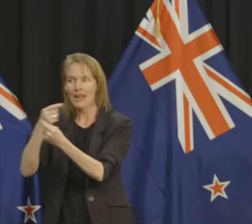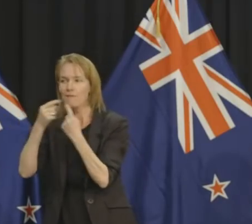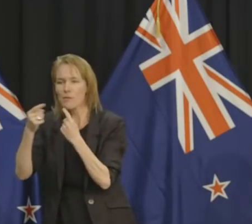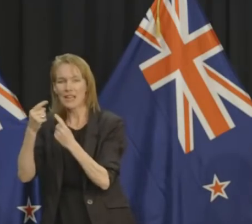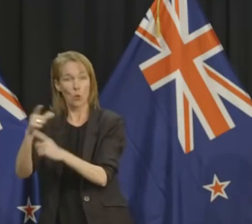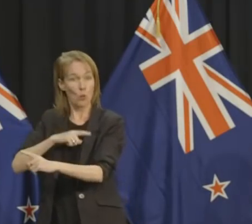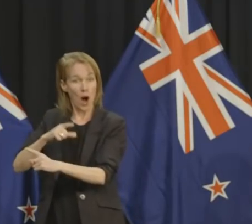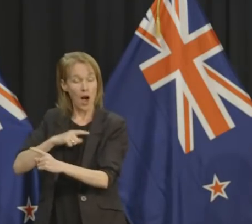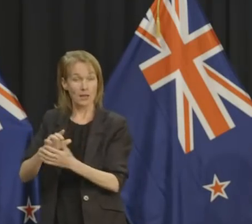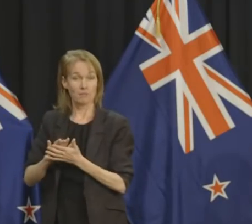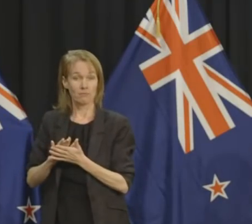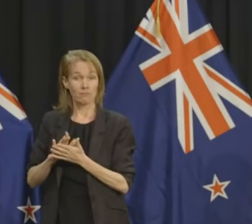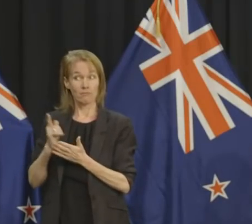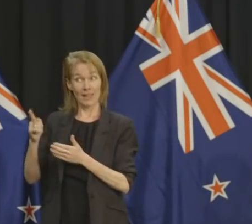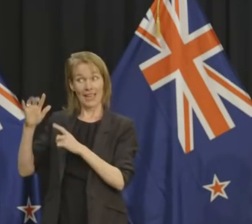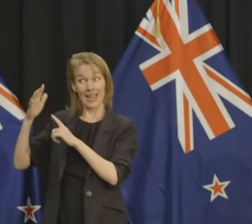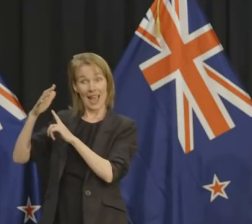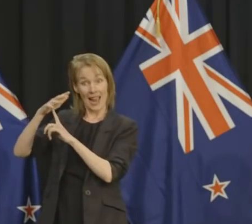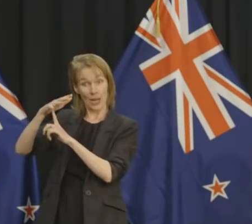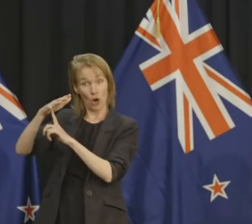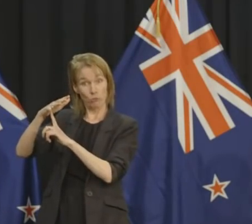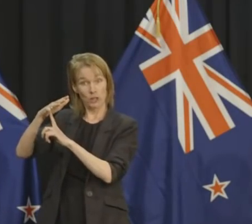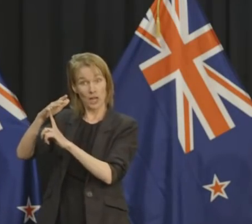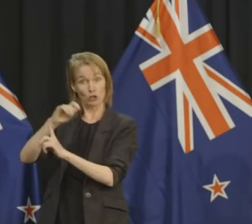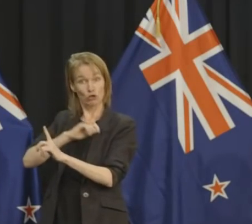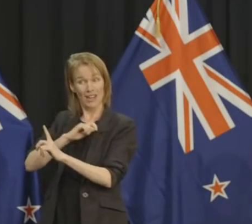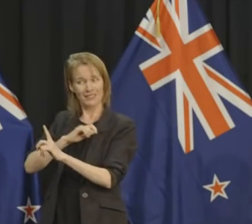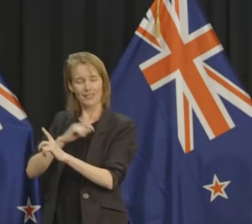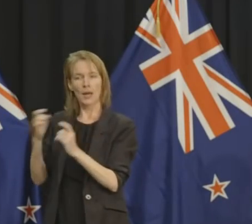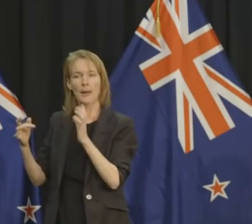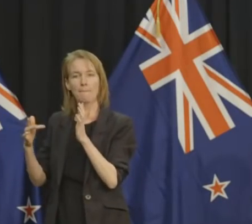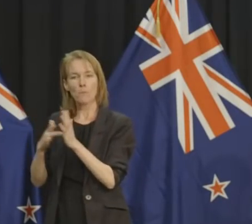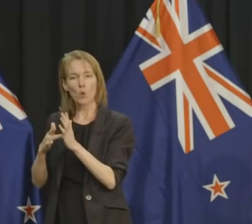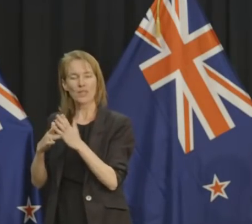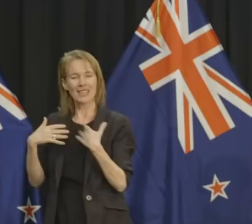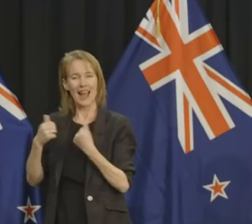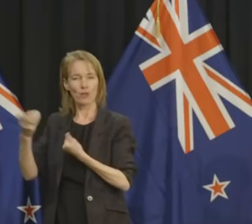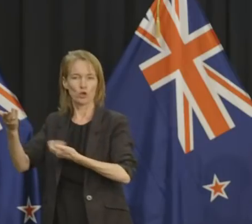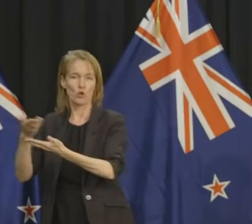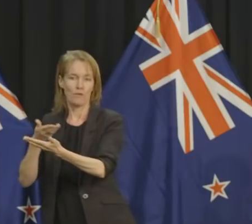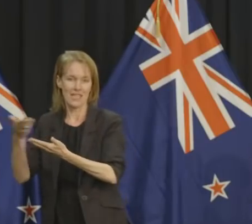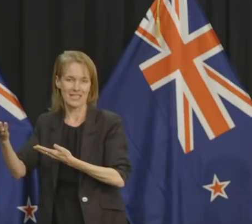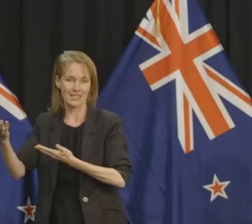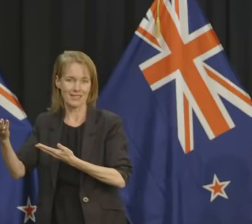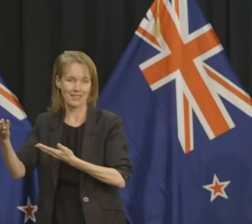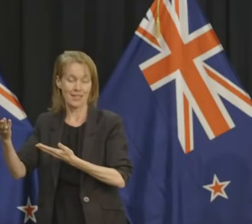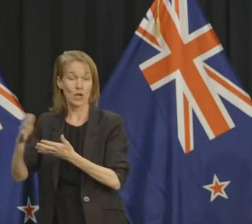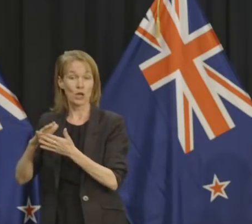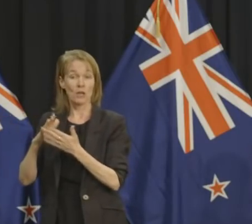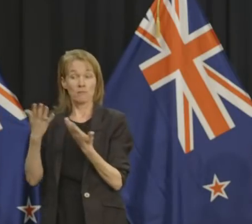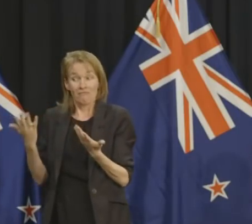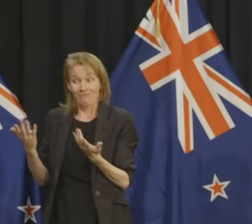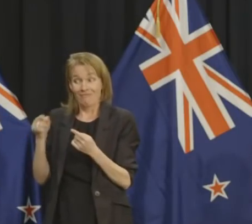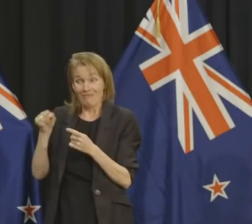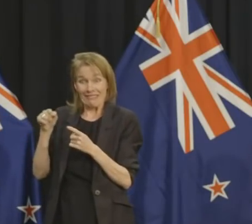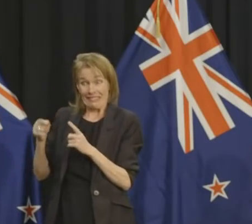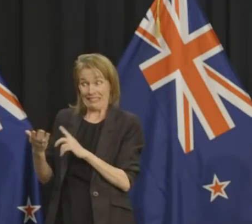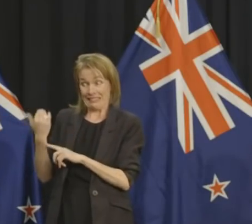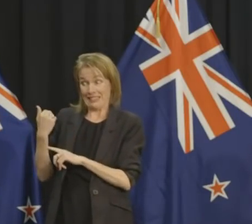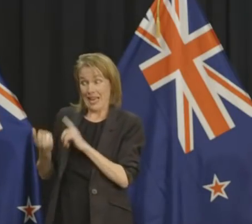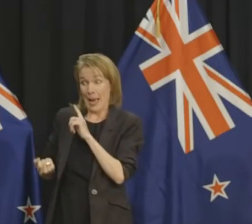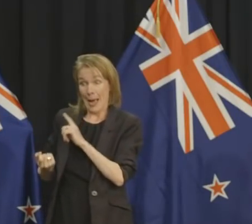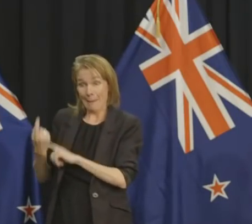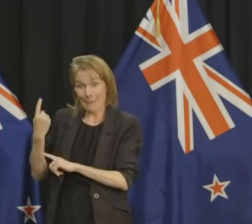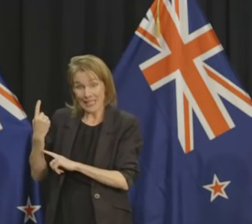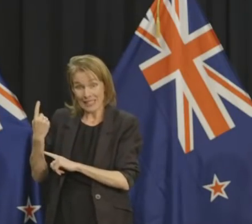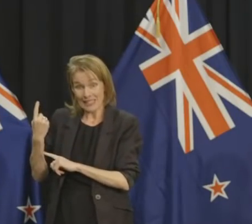Helicopter Trust is an integral part of our health system. So whether they, regardless of the particular circumstances of this case,